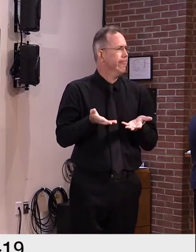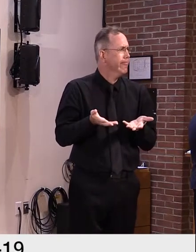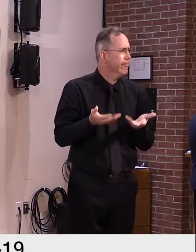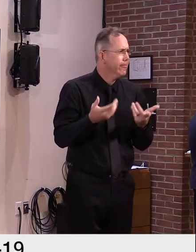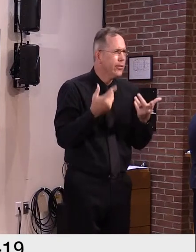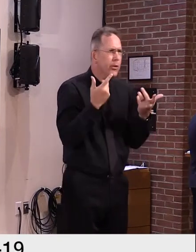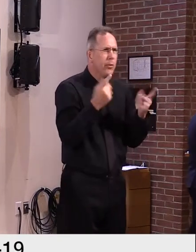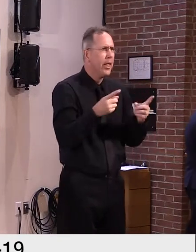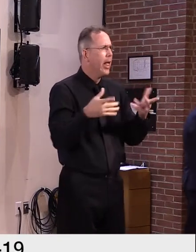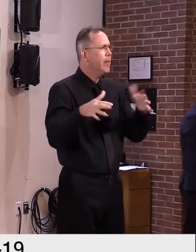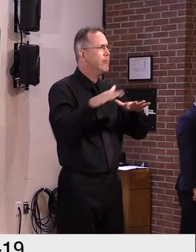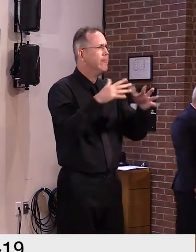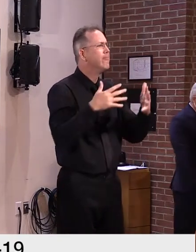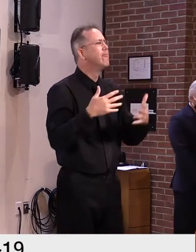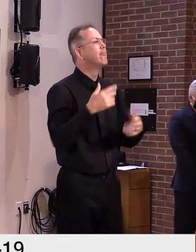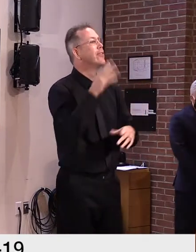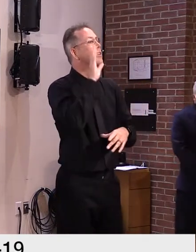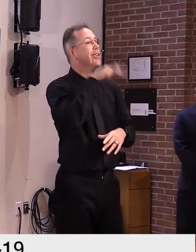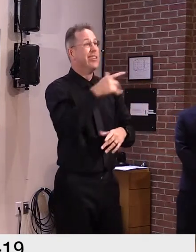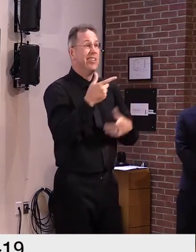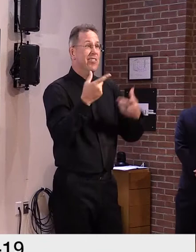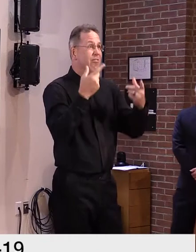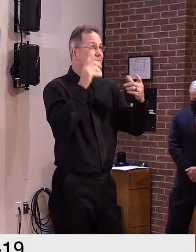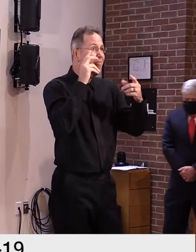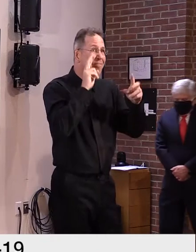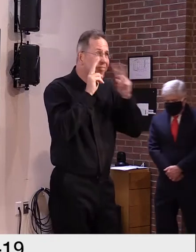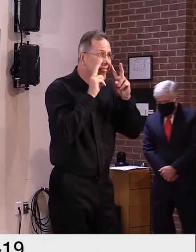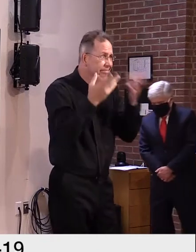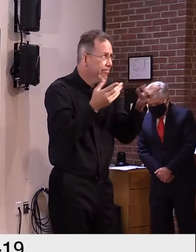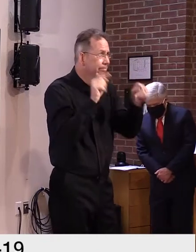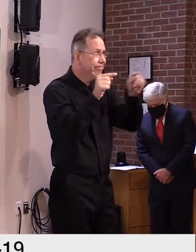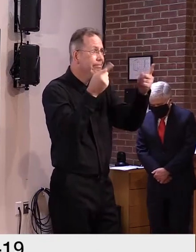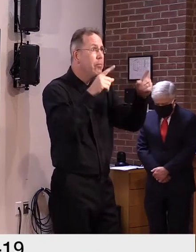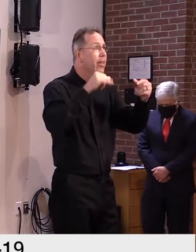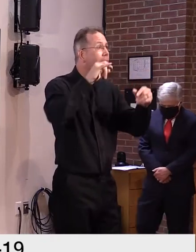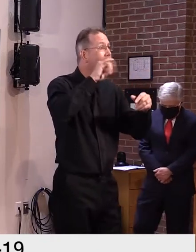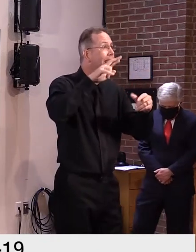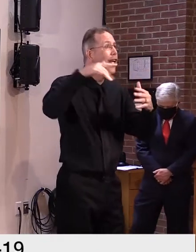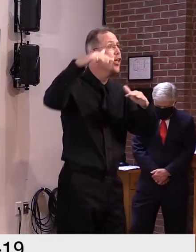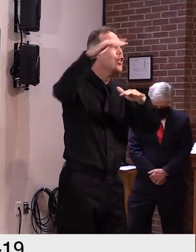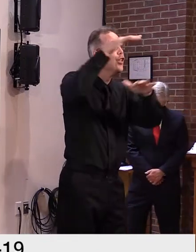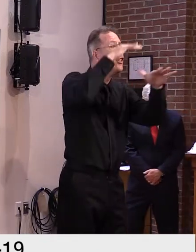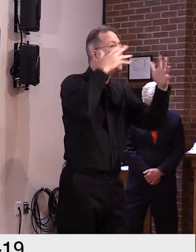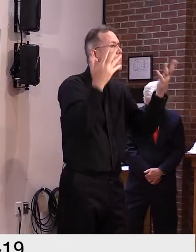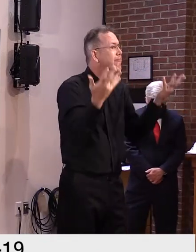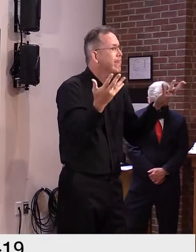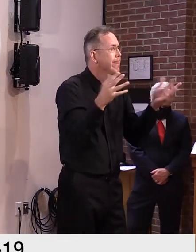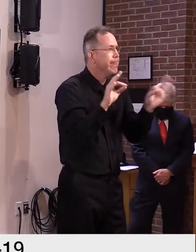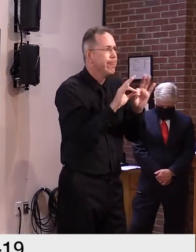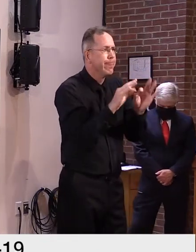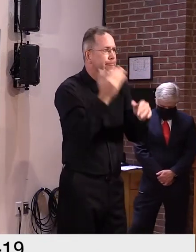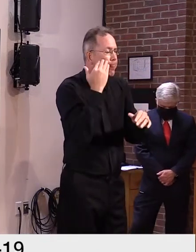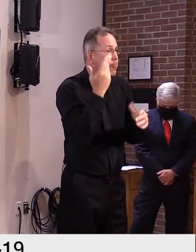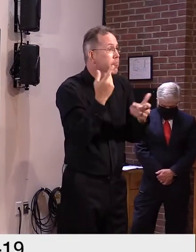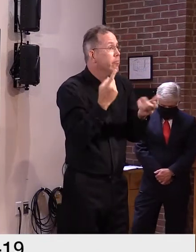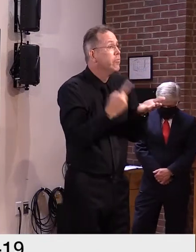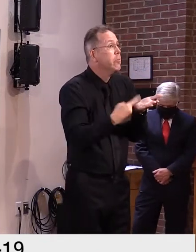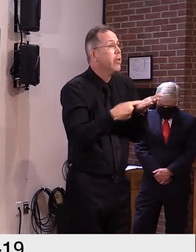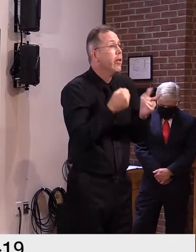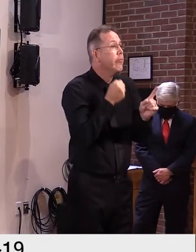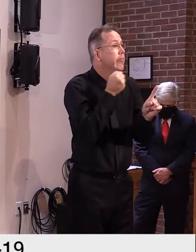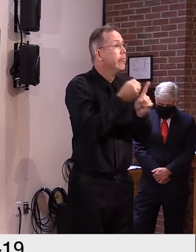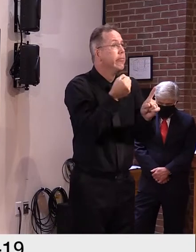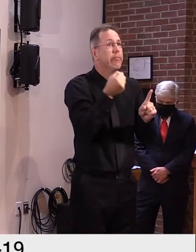as you can be and hopefully do very well, but there are going to be times that people contract the